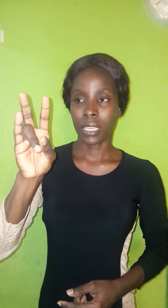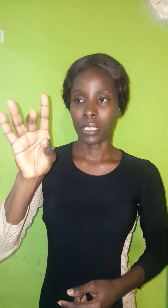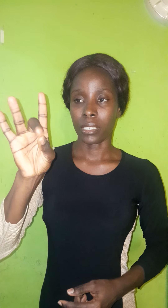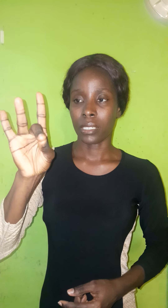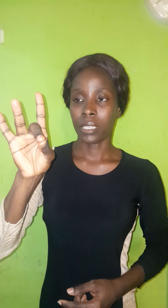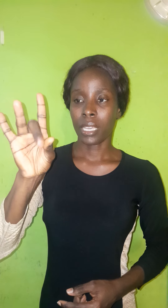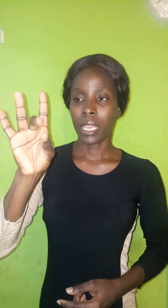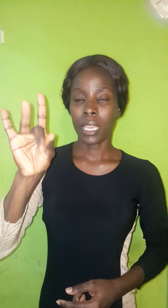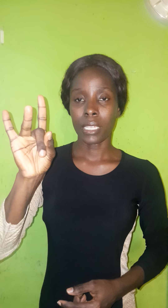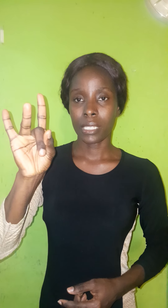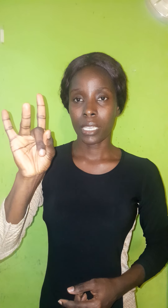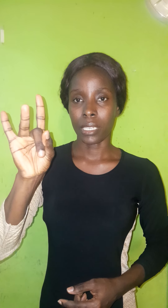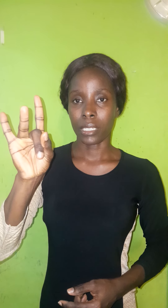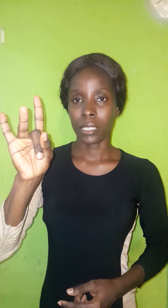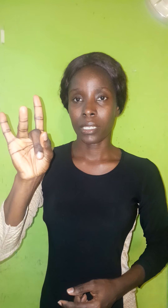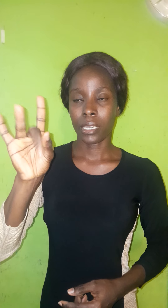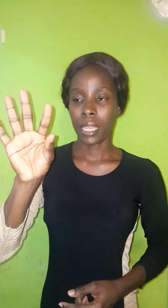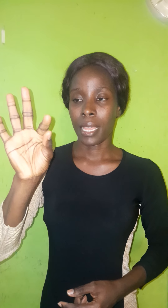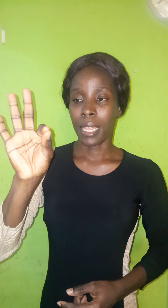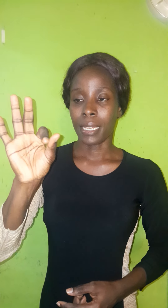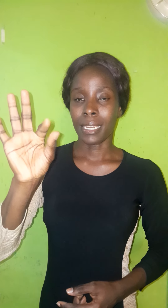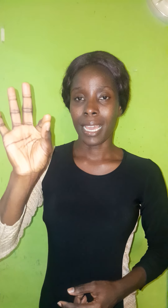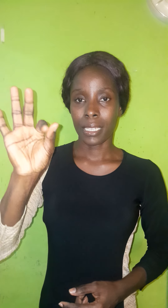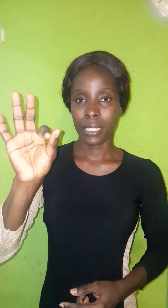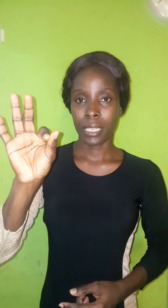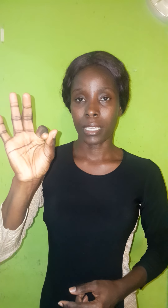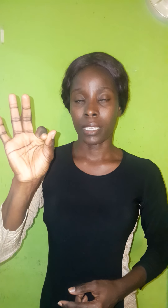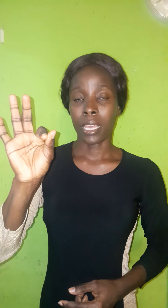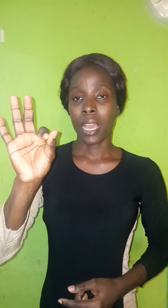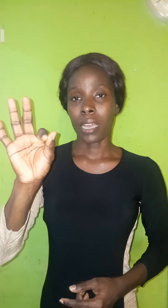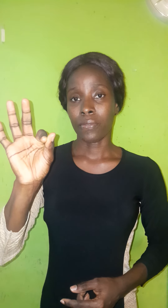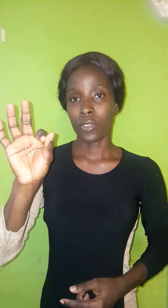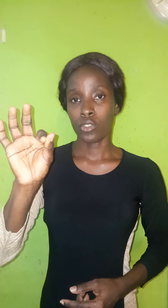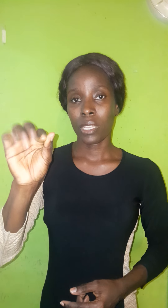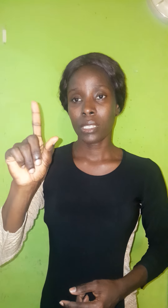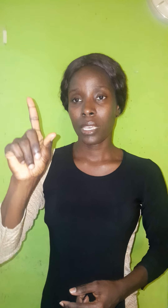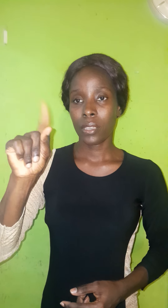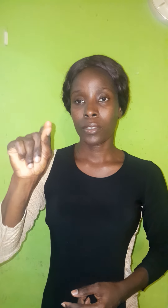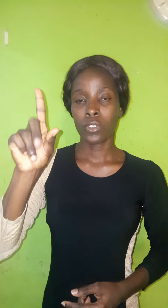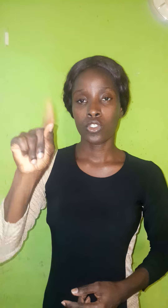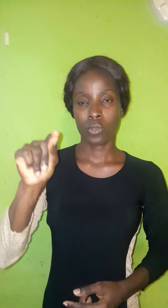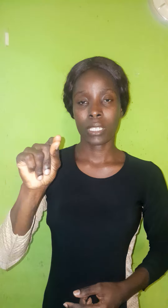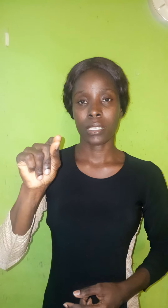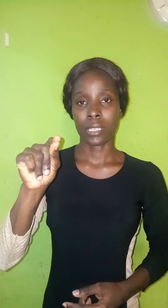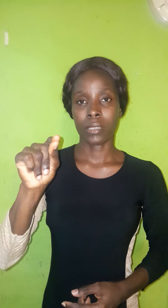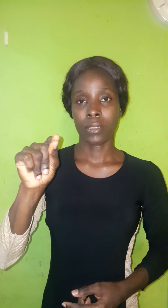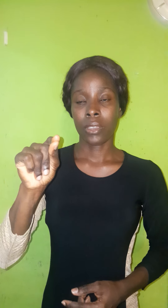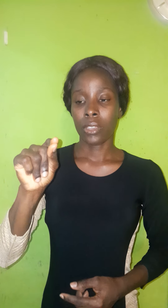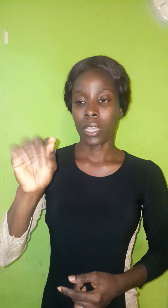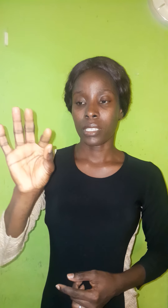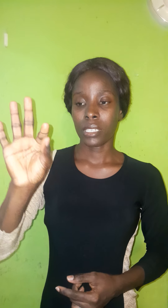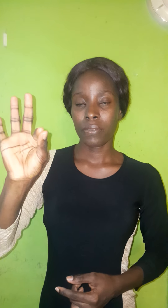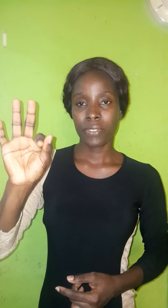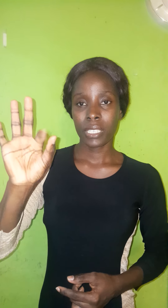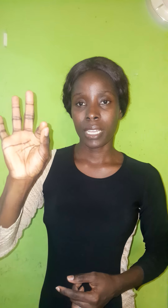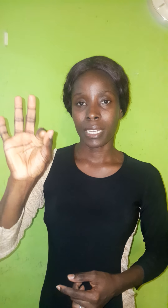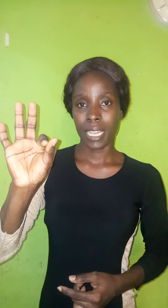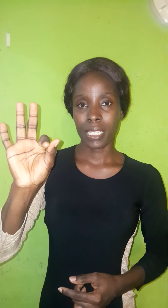17, 18, 19. And for 20, 20. You can see the difference?